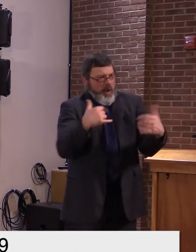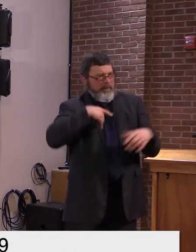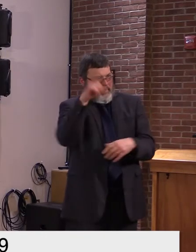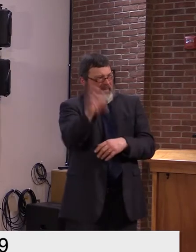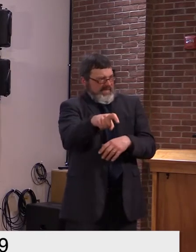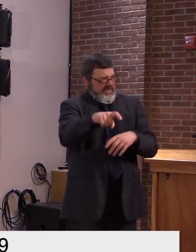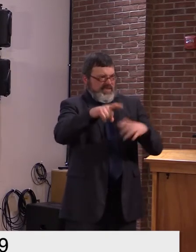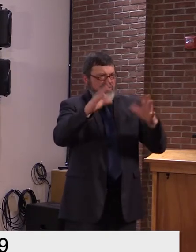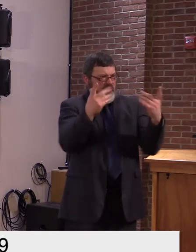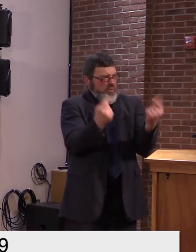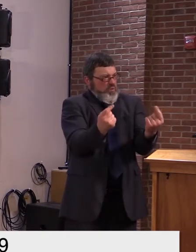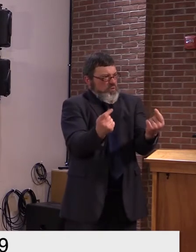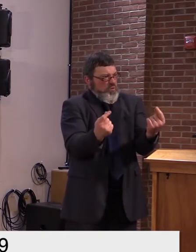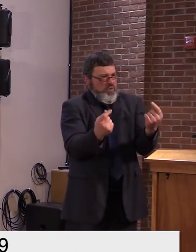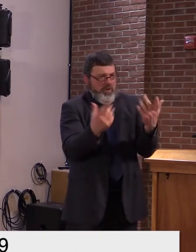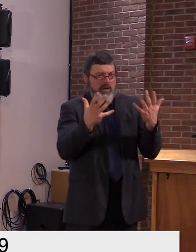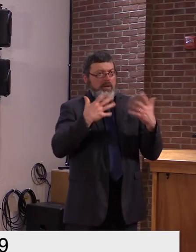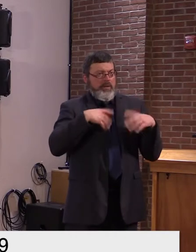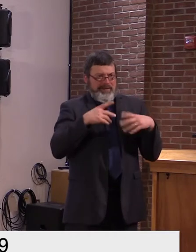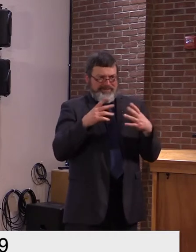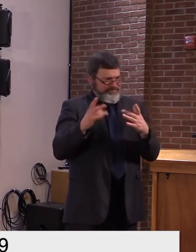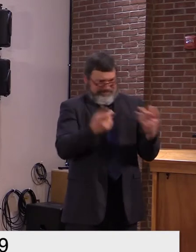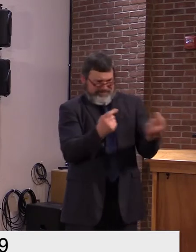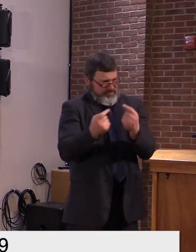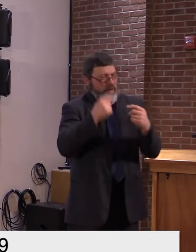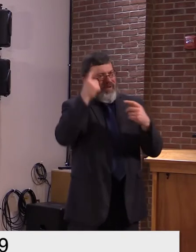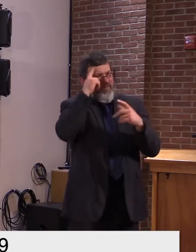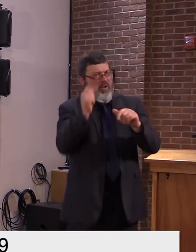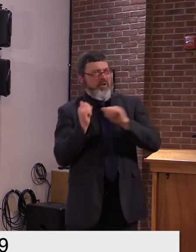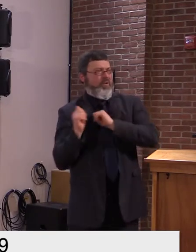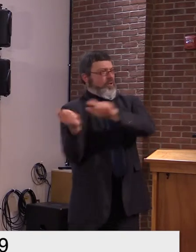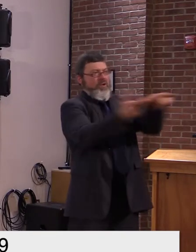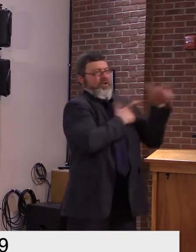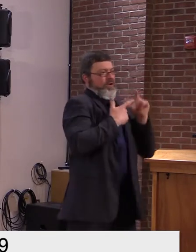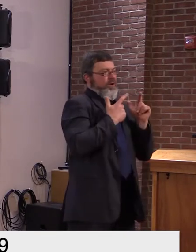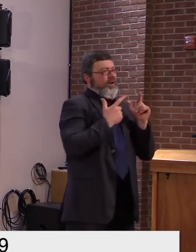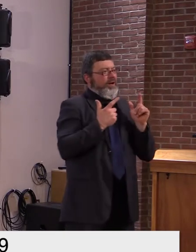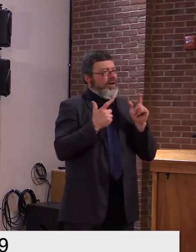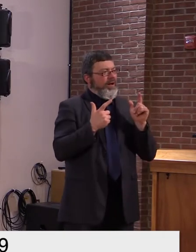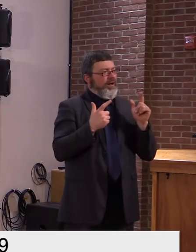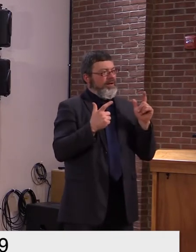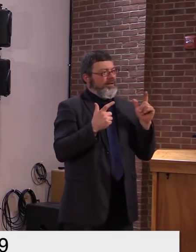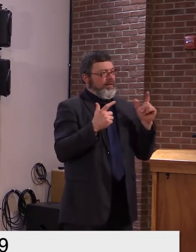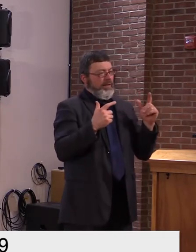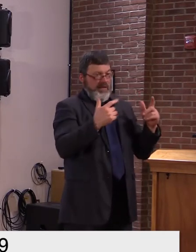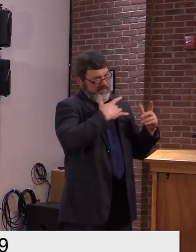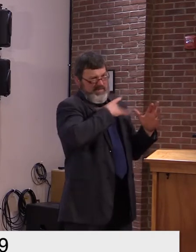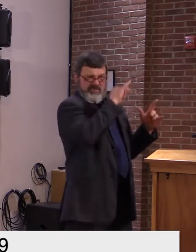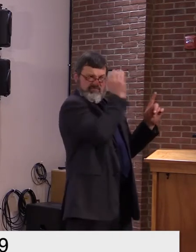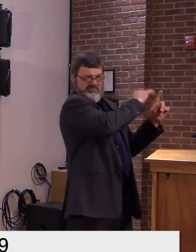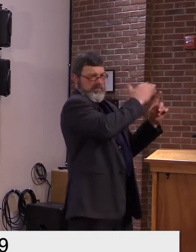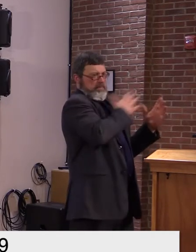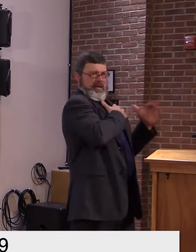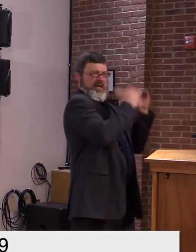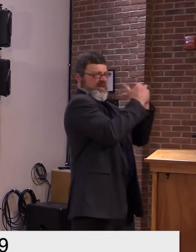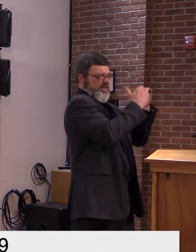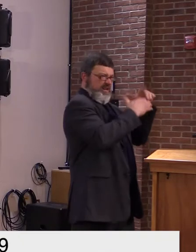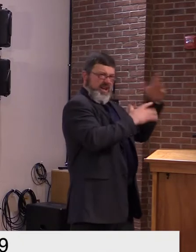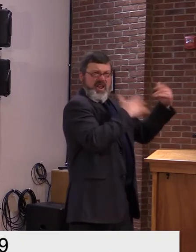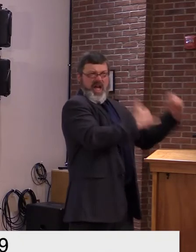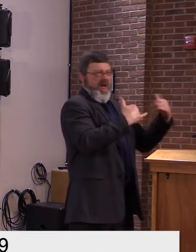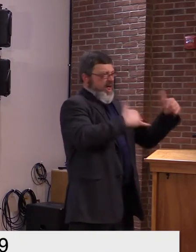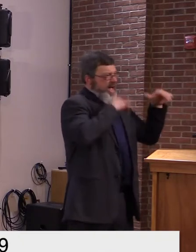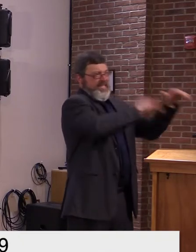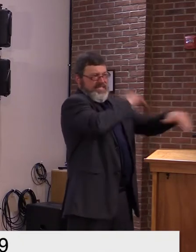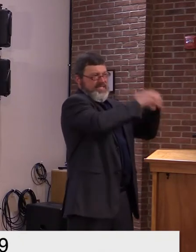single American? That's the argument that I'm making day in and day out. And I think a lot of my Republican colleagues see that.